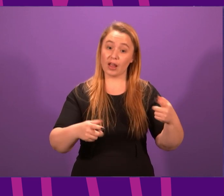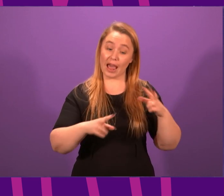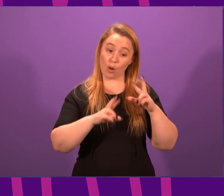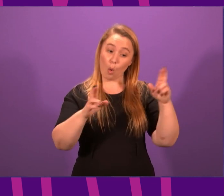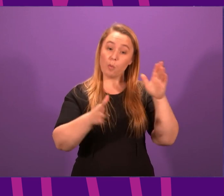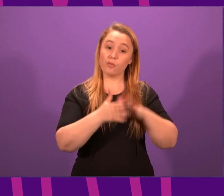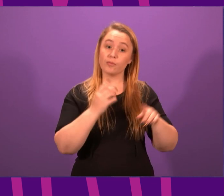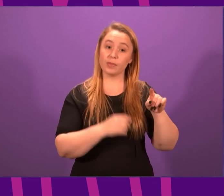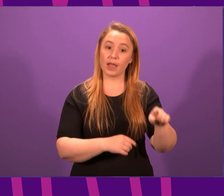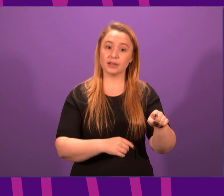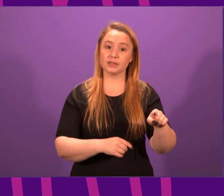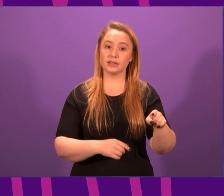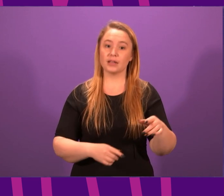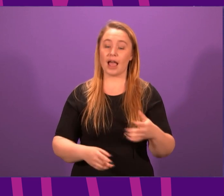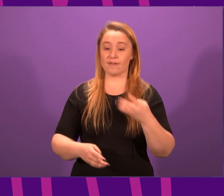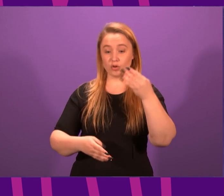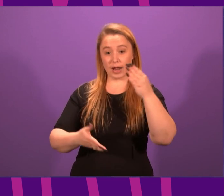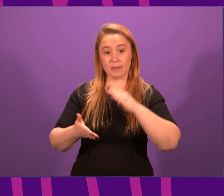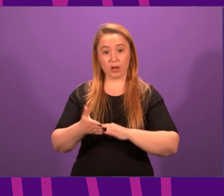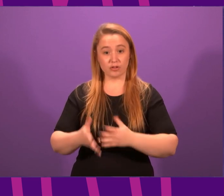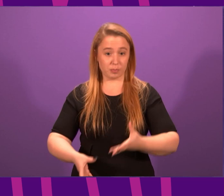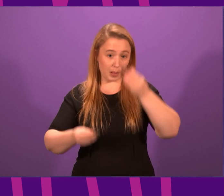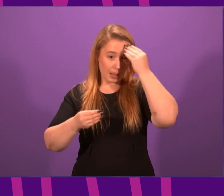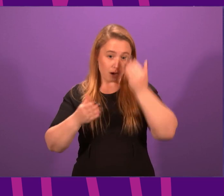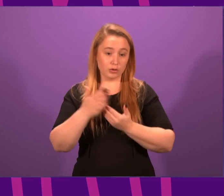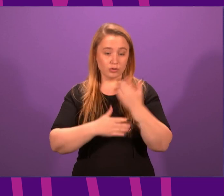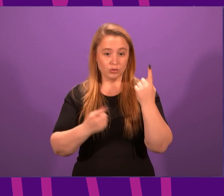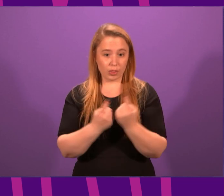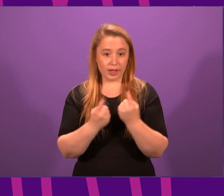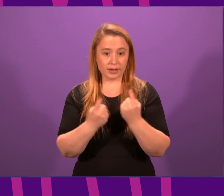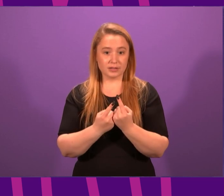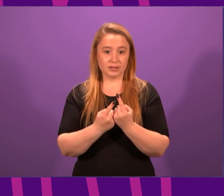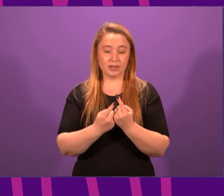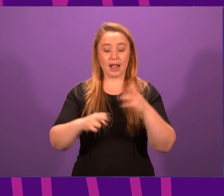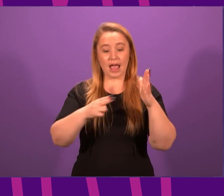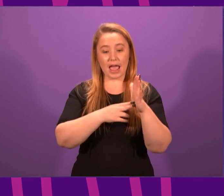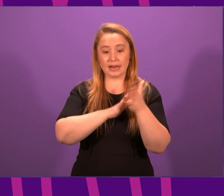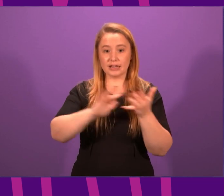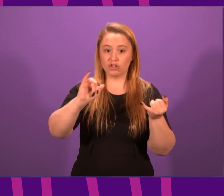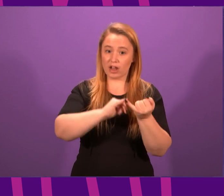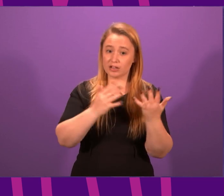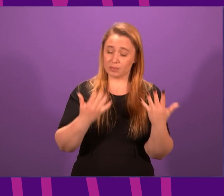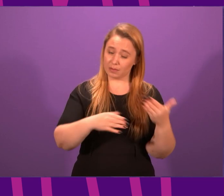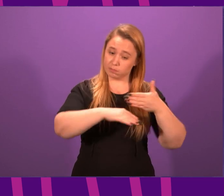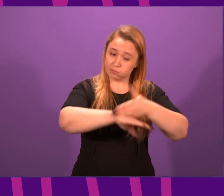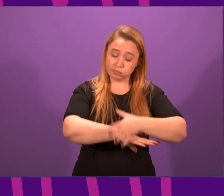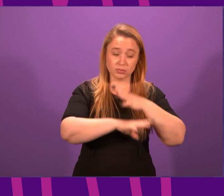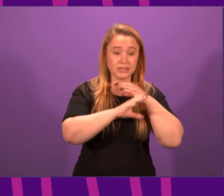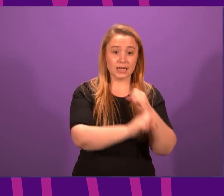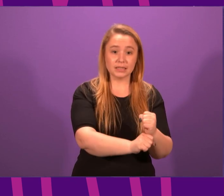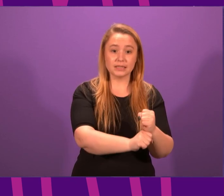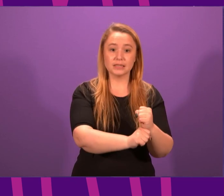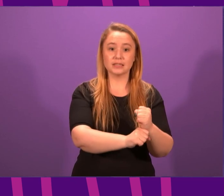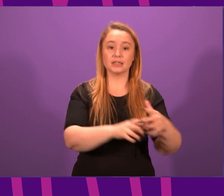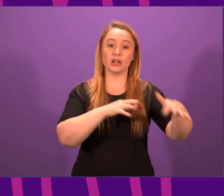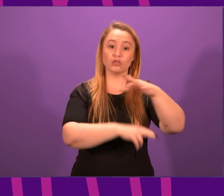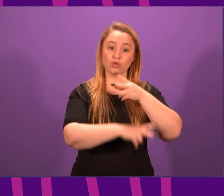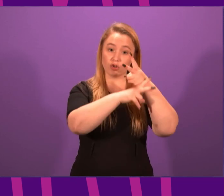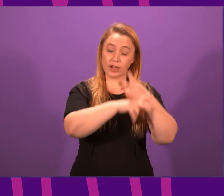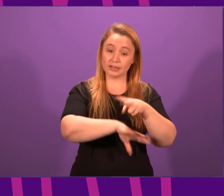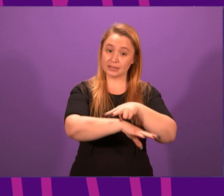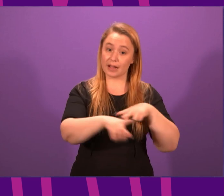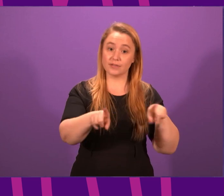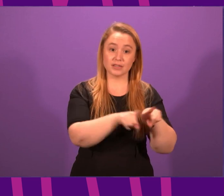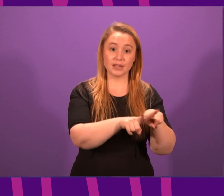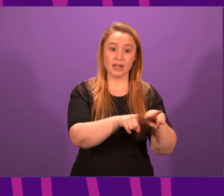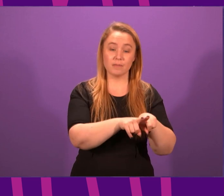and applied in the last 9 months, from the dedication of our NHS and social care staff, from the expertise of